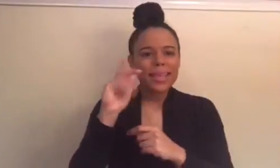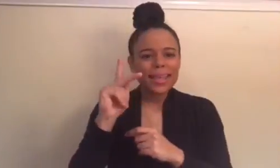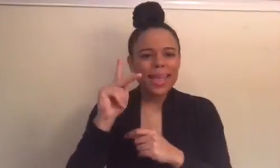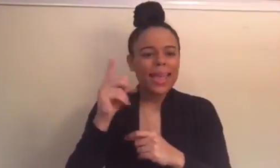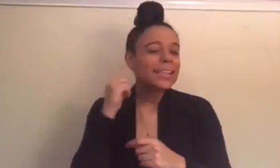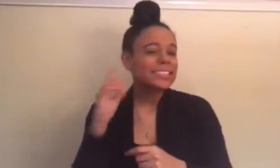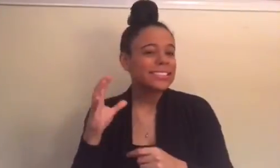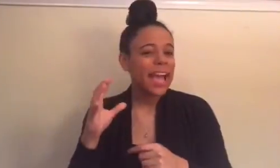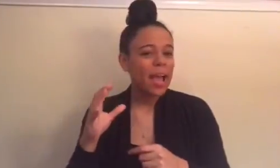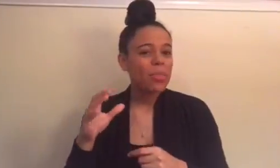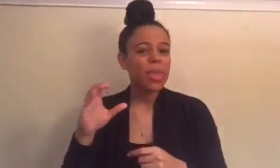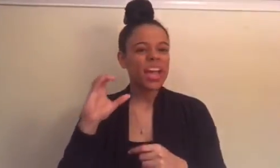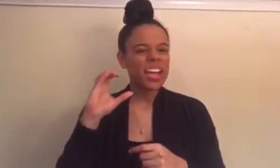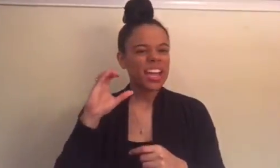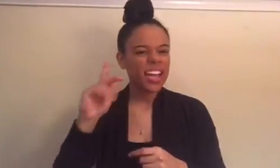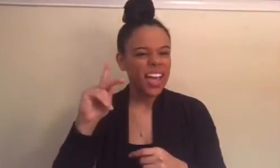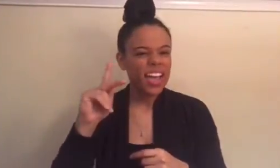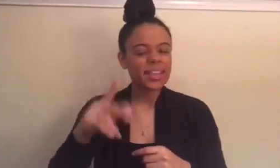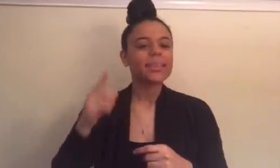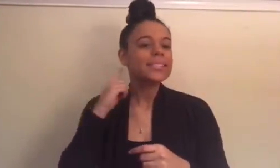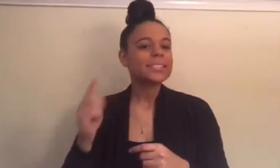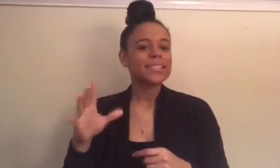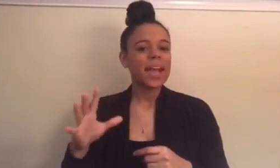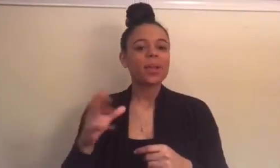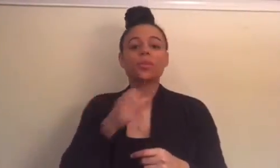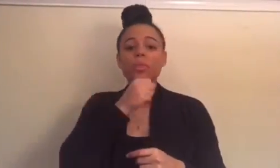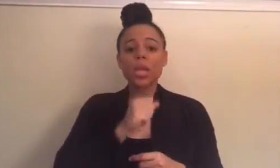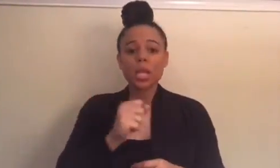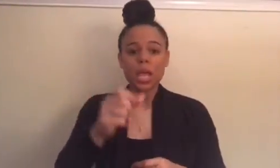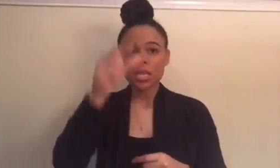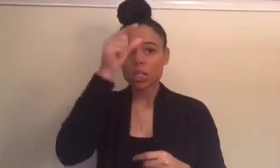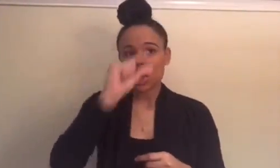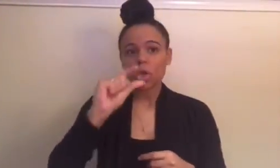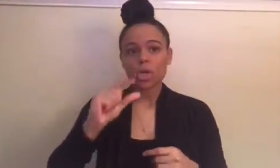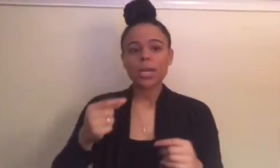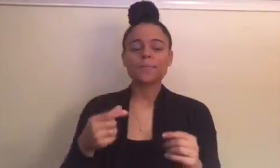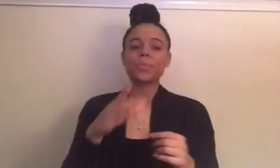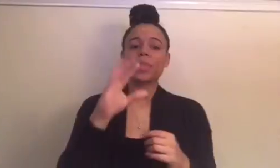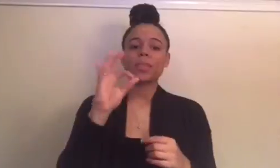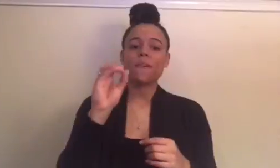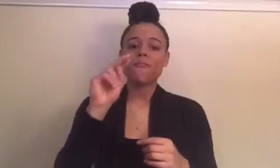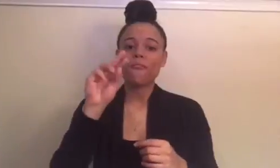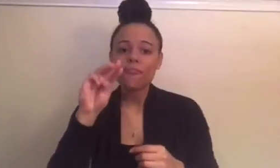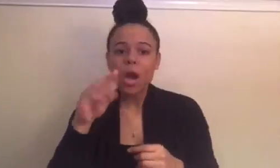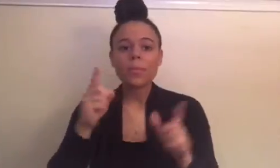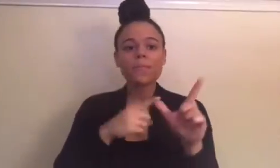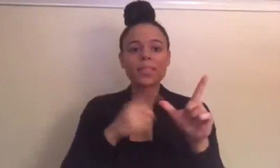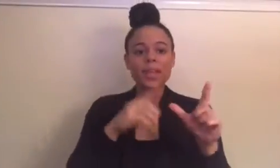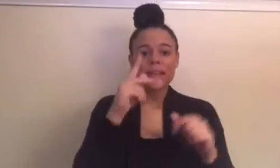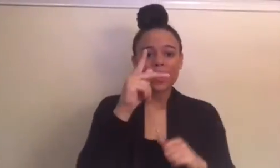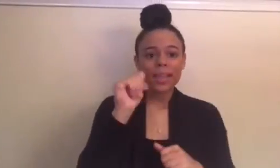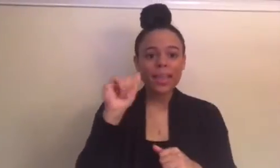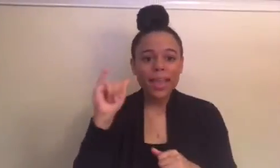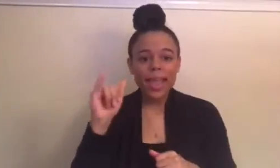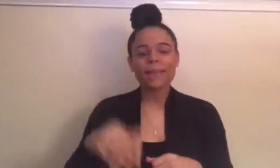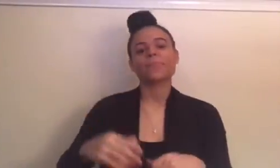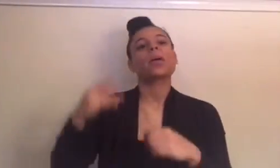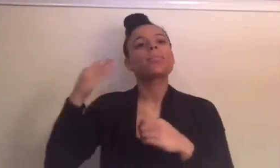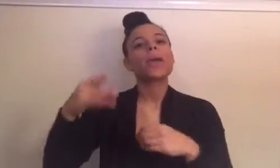sound, from the classical Greek in the form of the letter chi. Later, when this material was translated